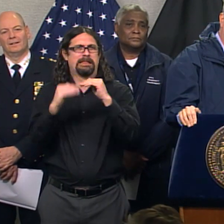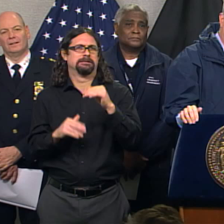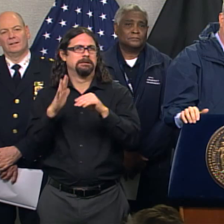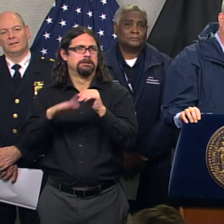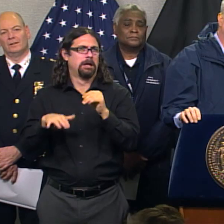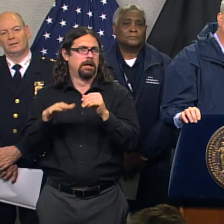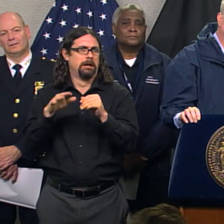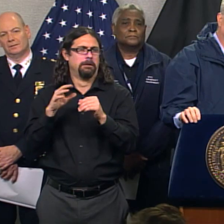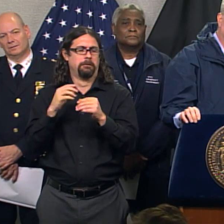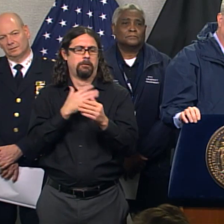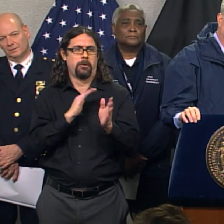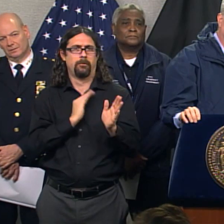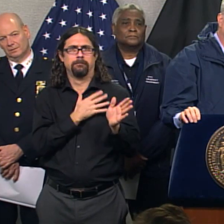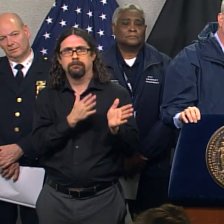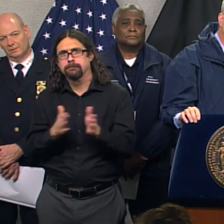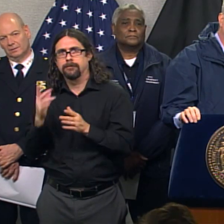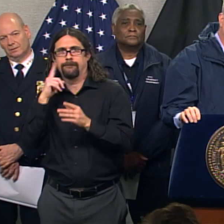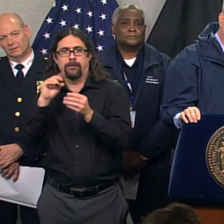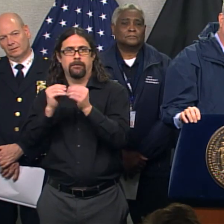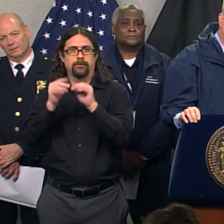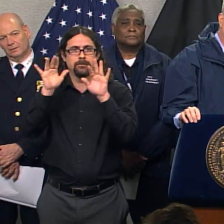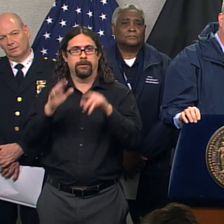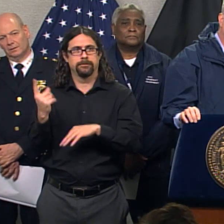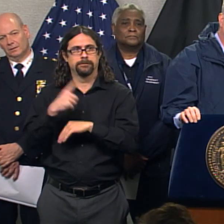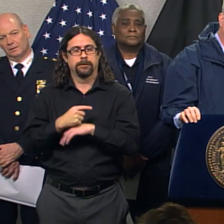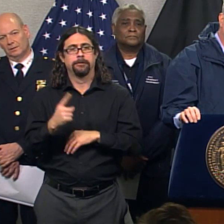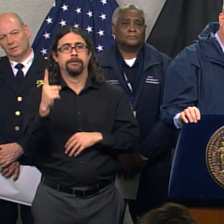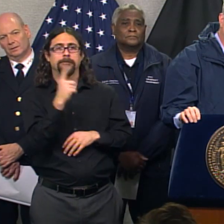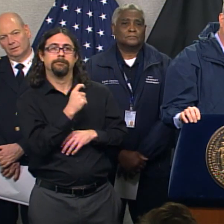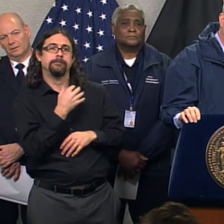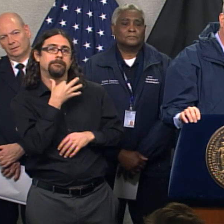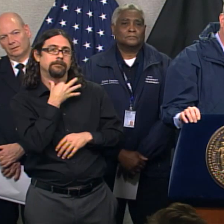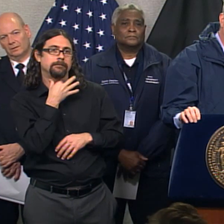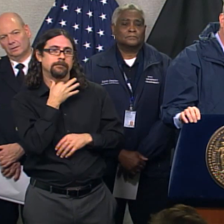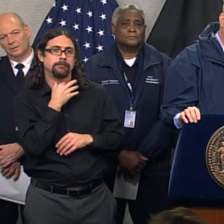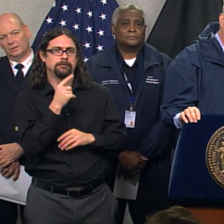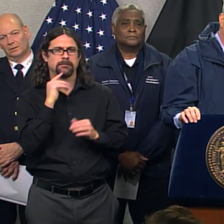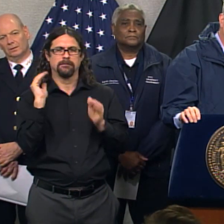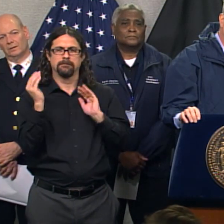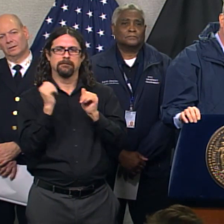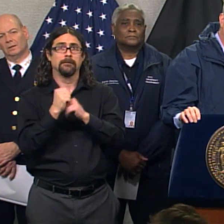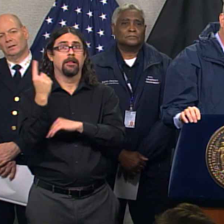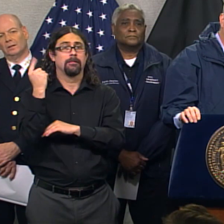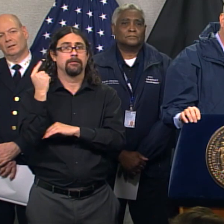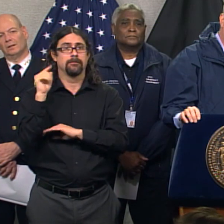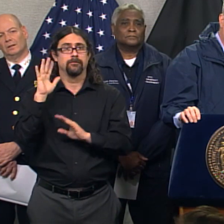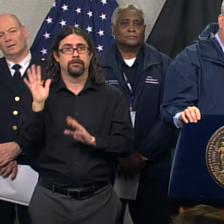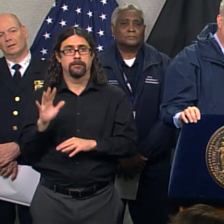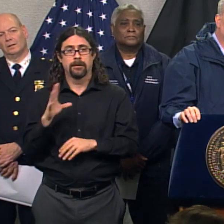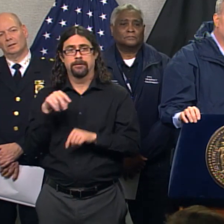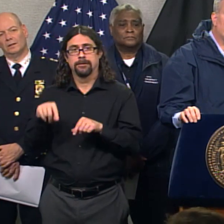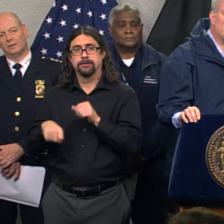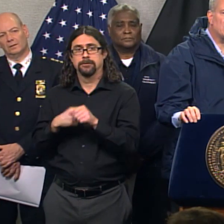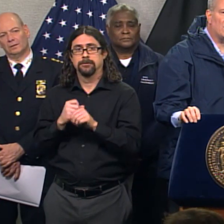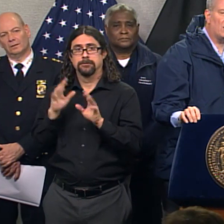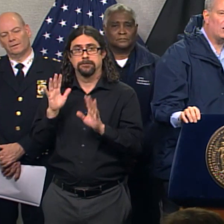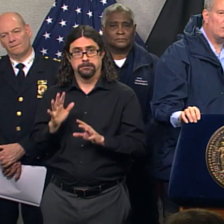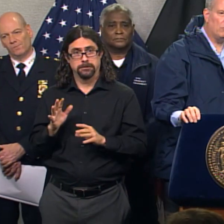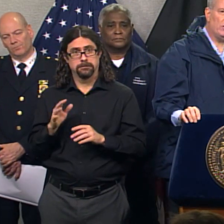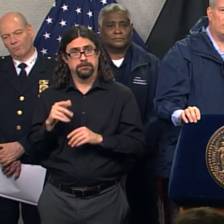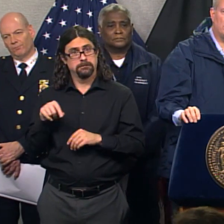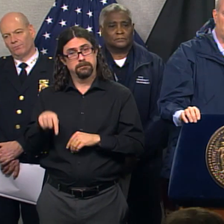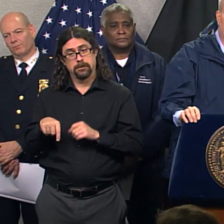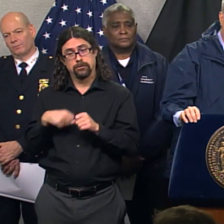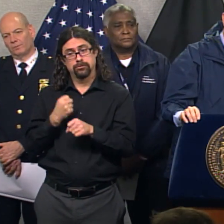wondering, compared to past years, what more measures did you take this year in preparation for the blizzard? I think two things